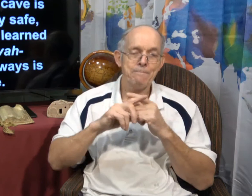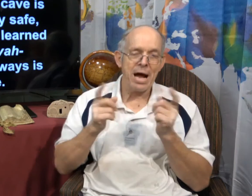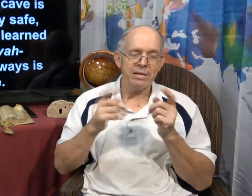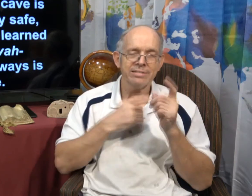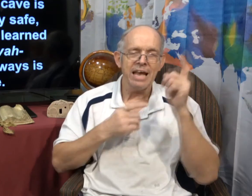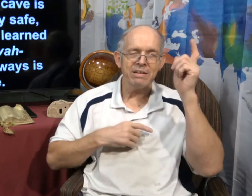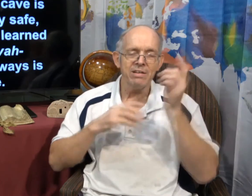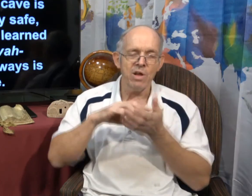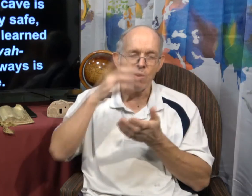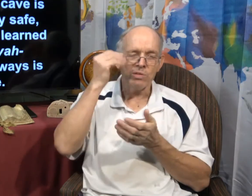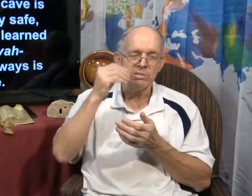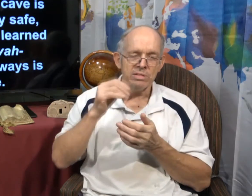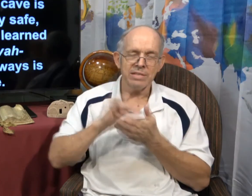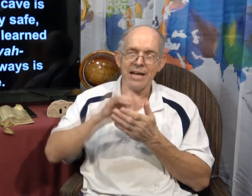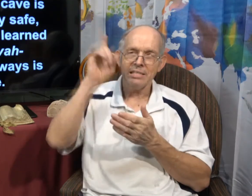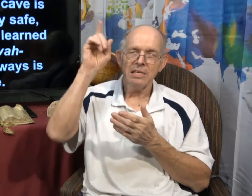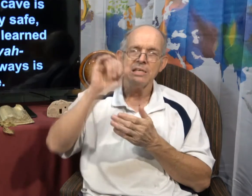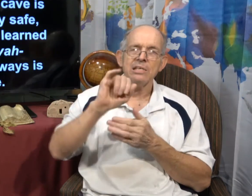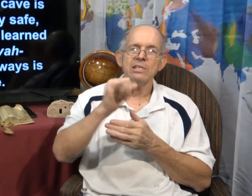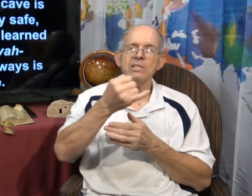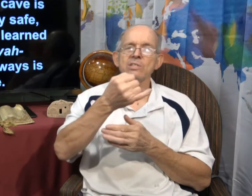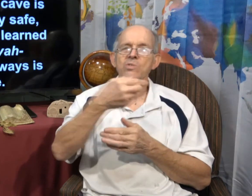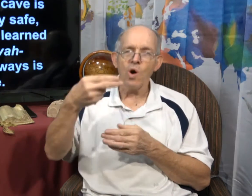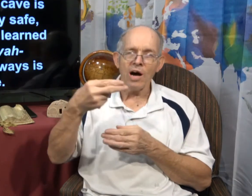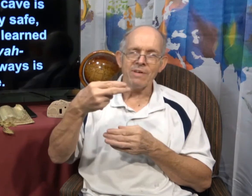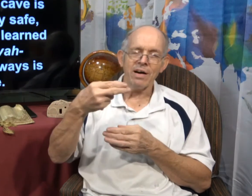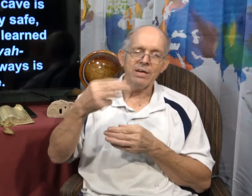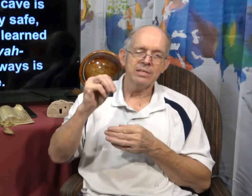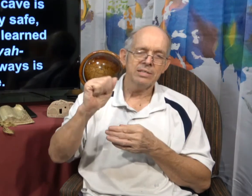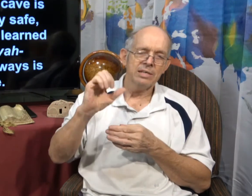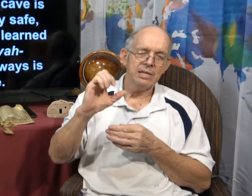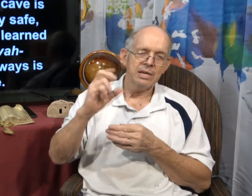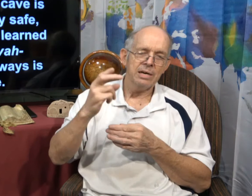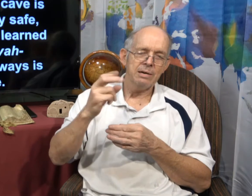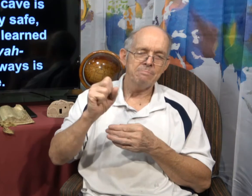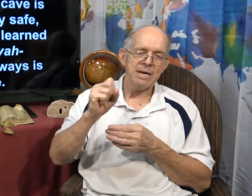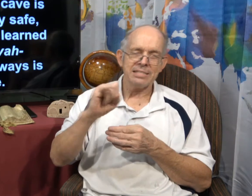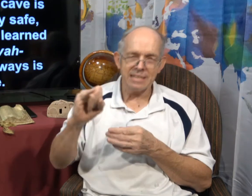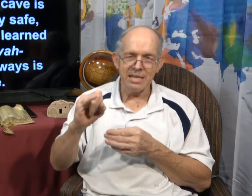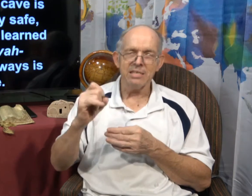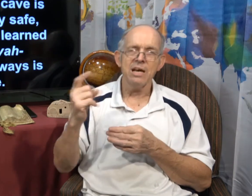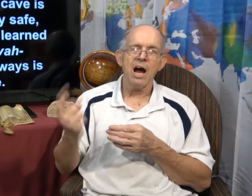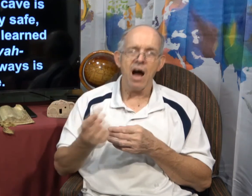but David learned that Jehovah, MACHSI,